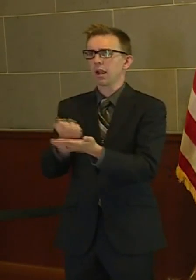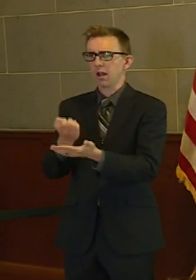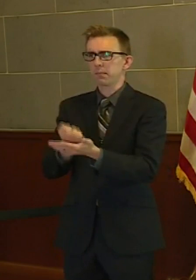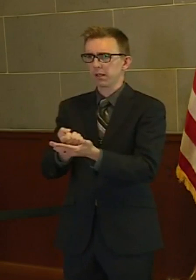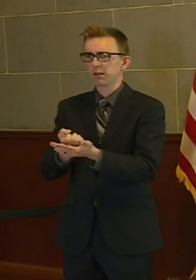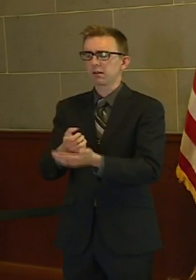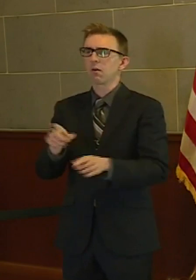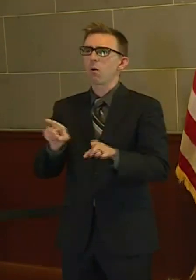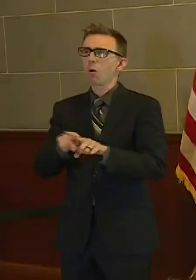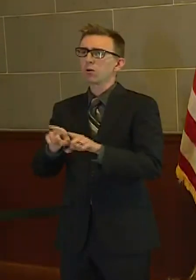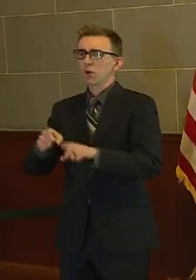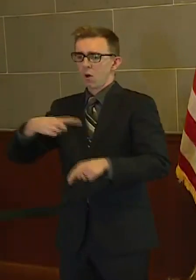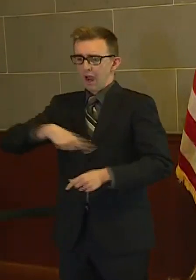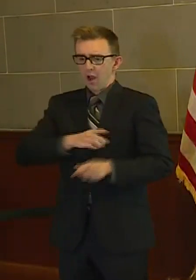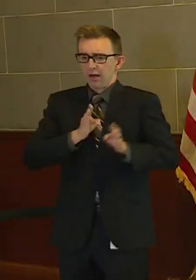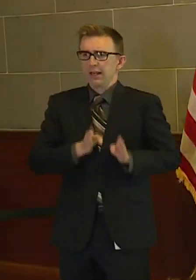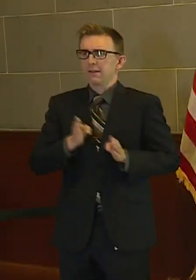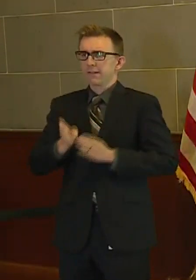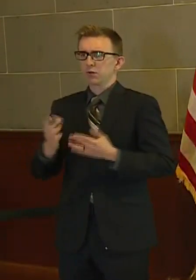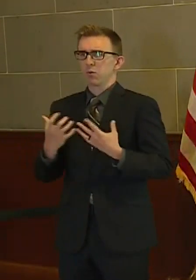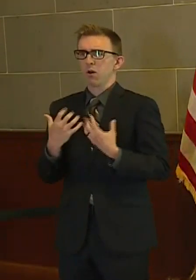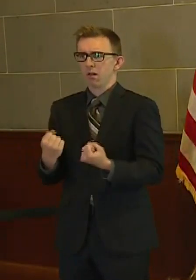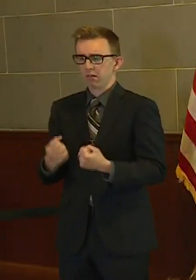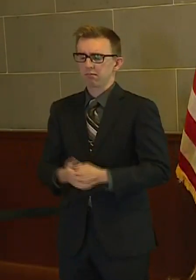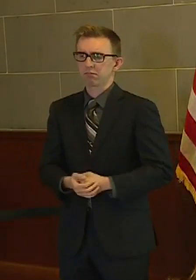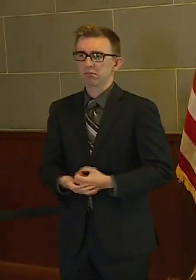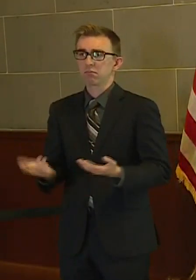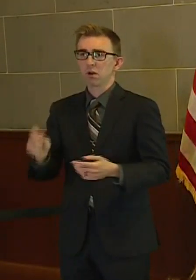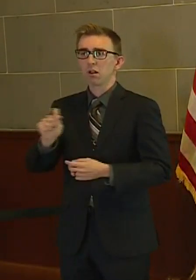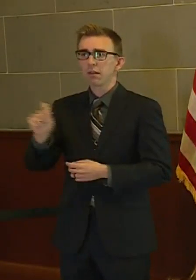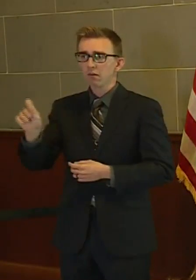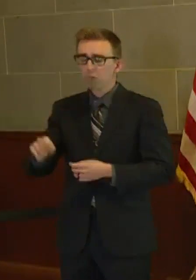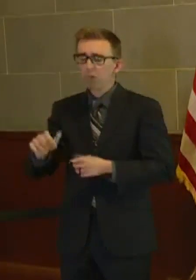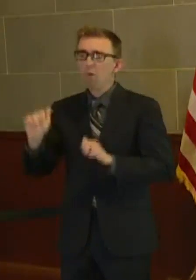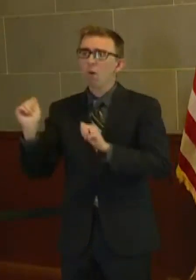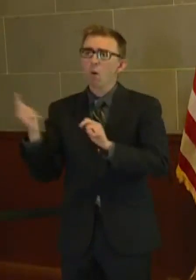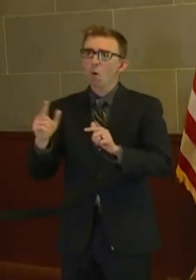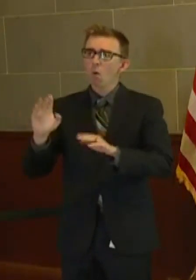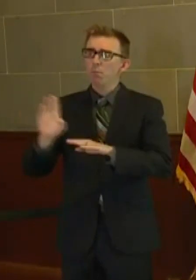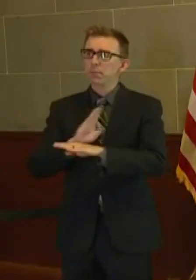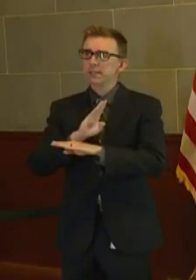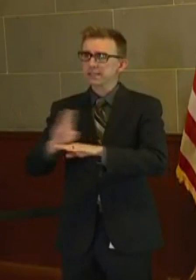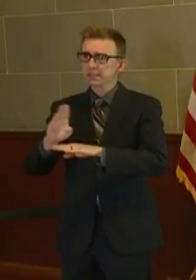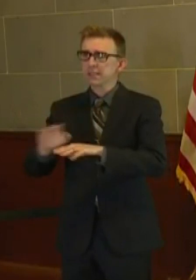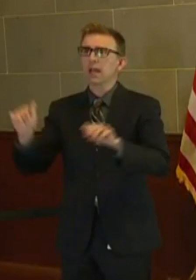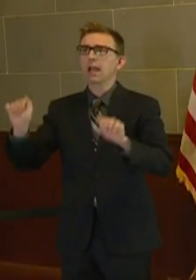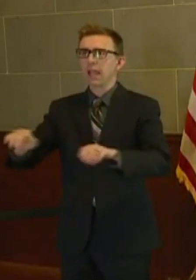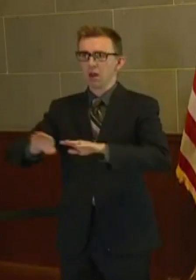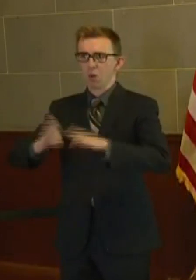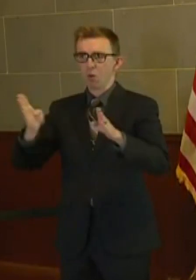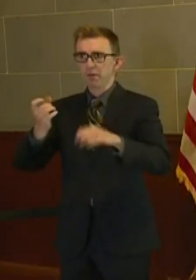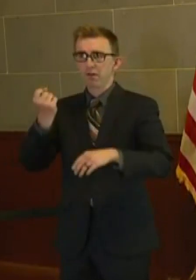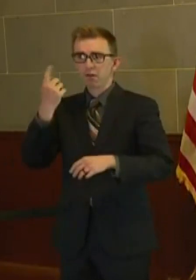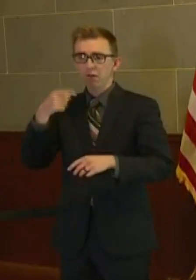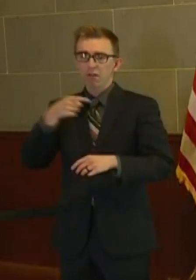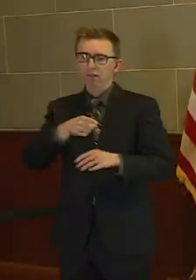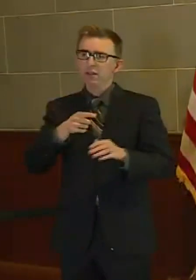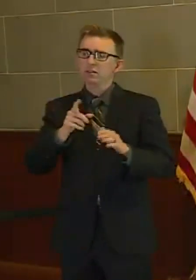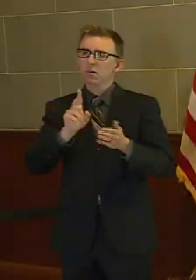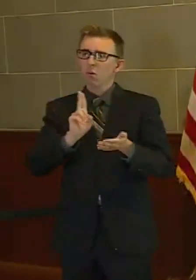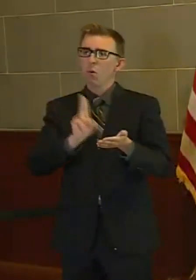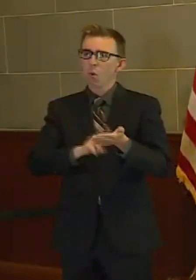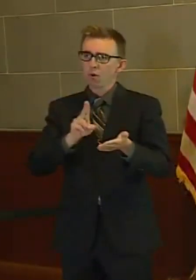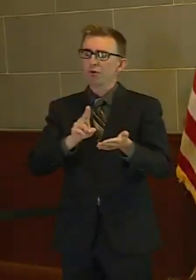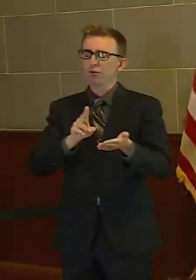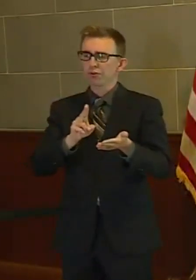and individual well-being. Therefore, all businesses can open under this order as